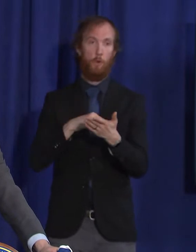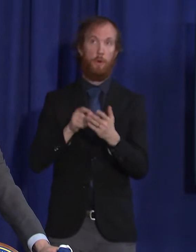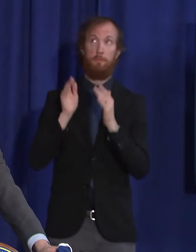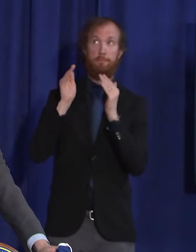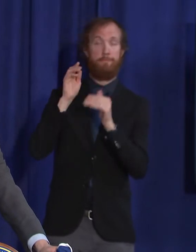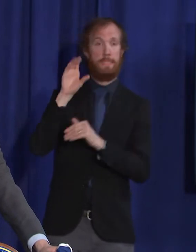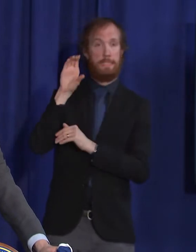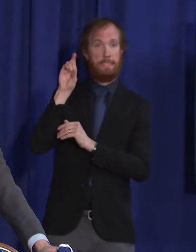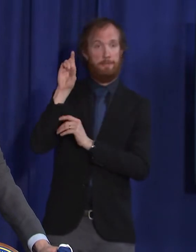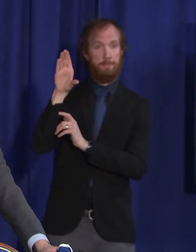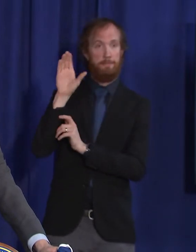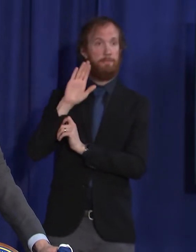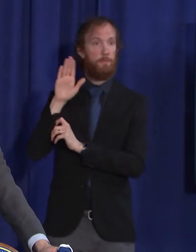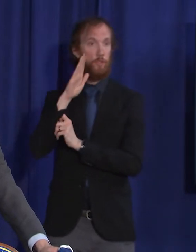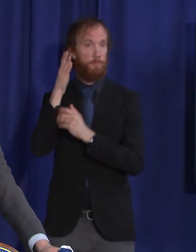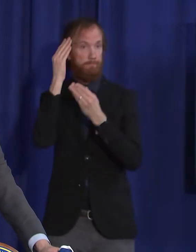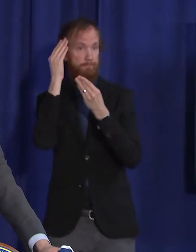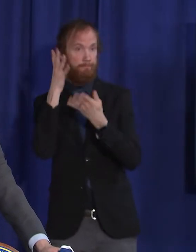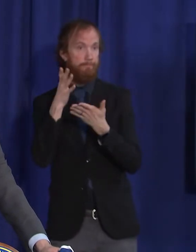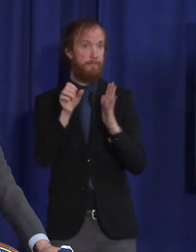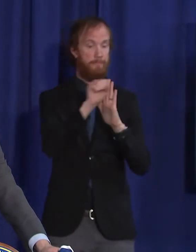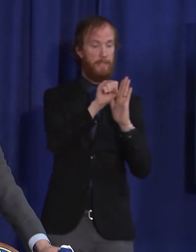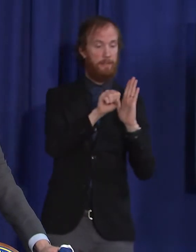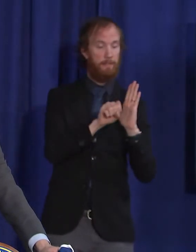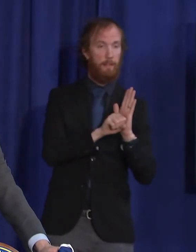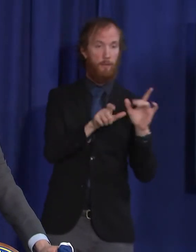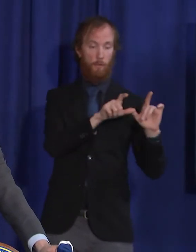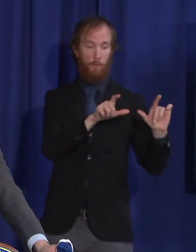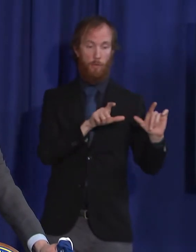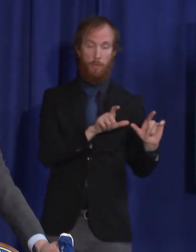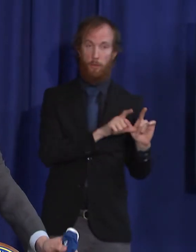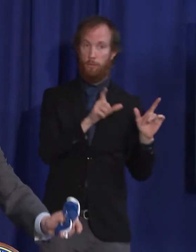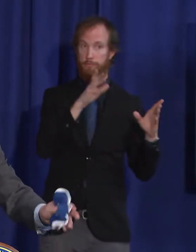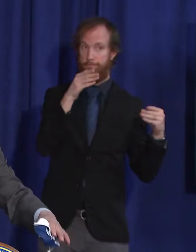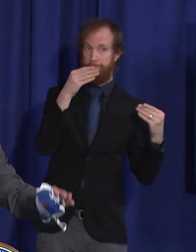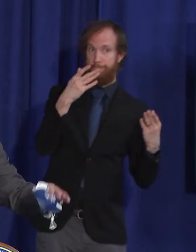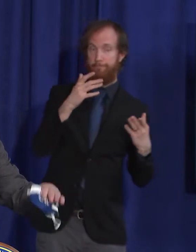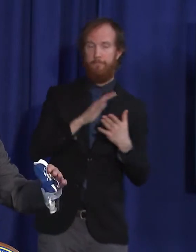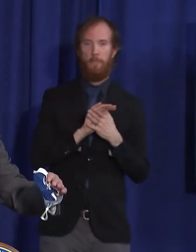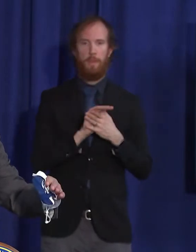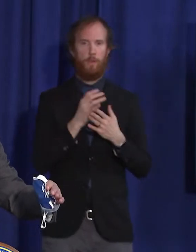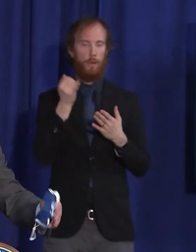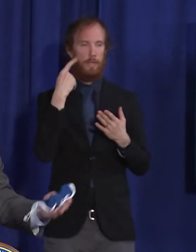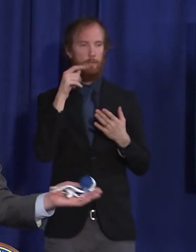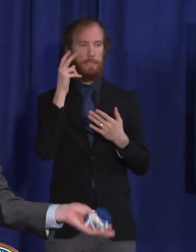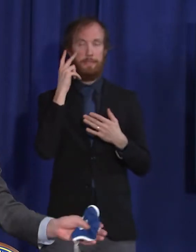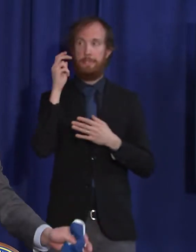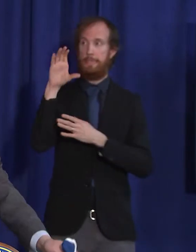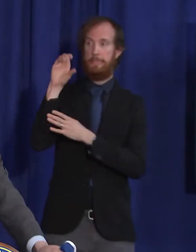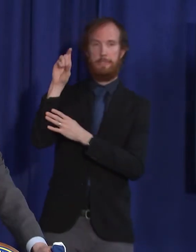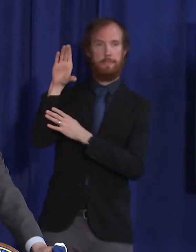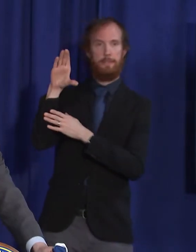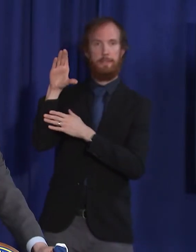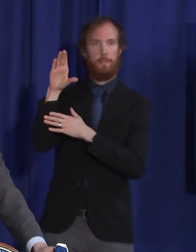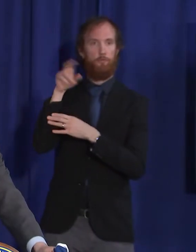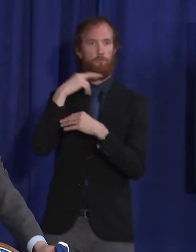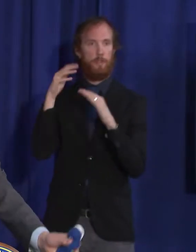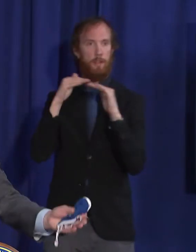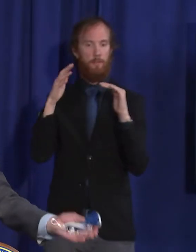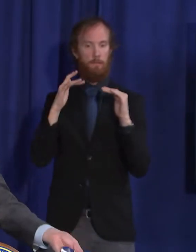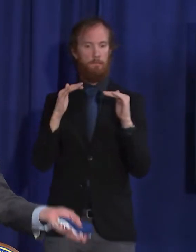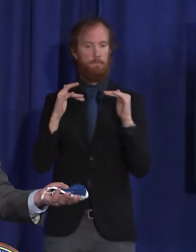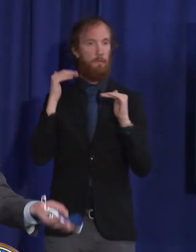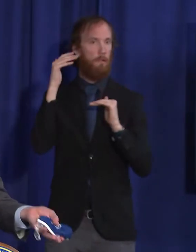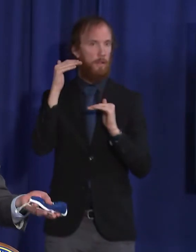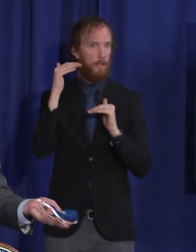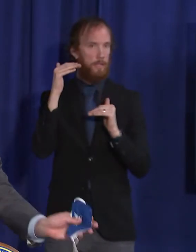guidance from the state as well as locally. And so if we started seeing the risk levels go up on the CDC, I know Dr. Arwady would